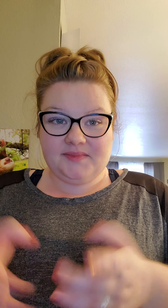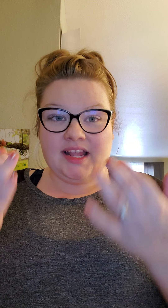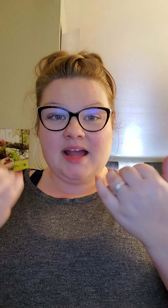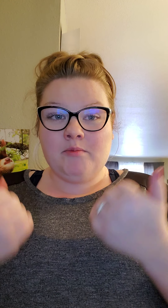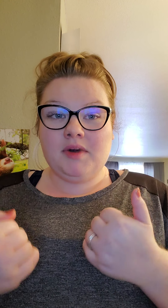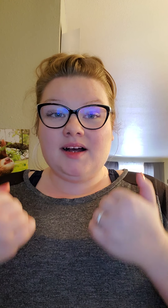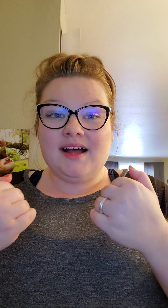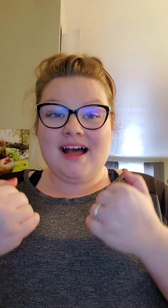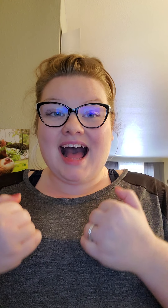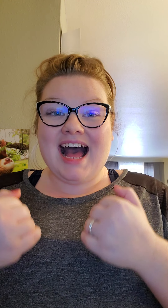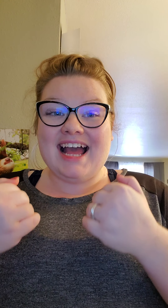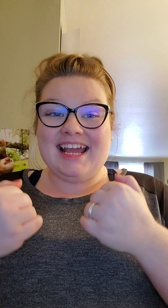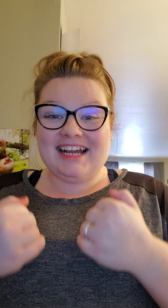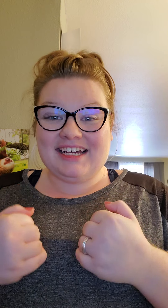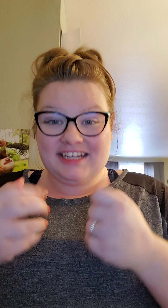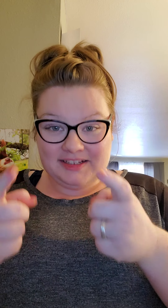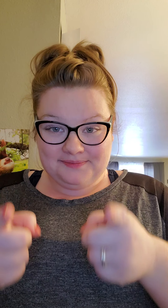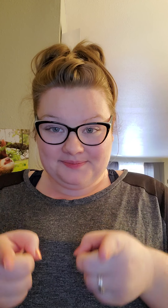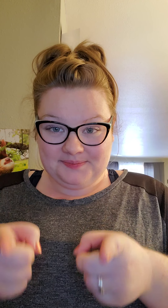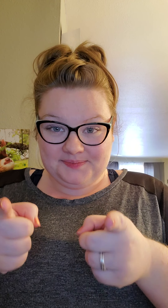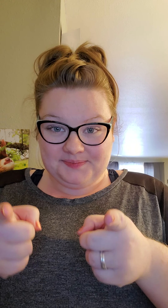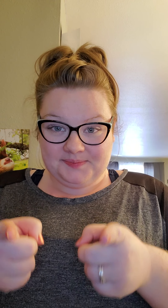B, I, K. R,